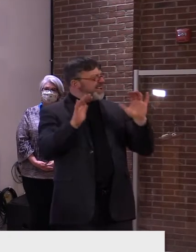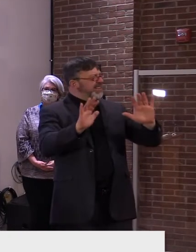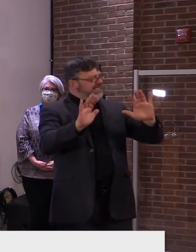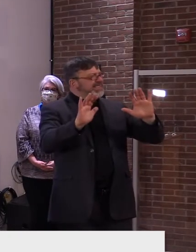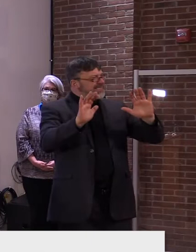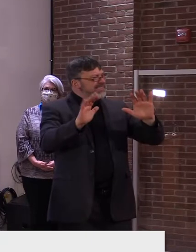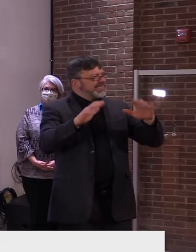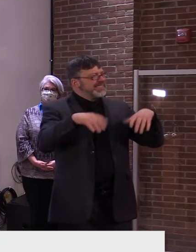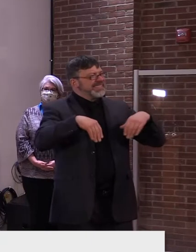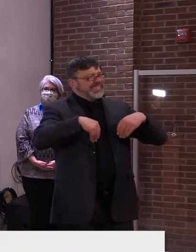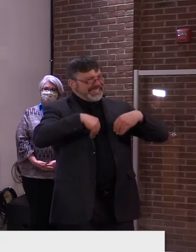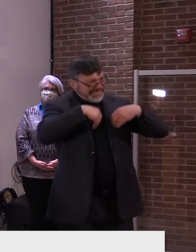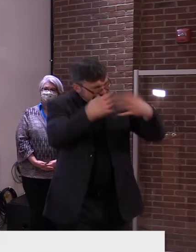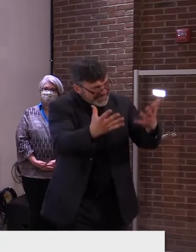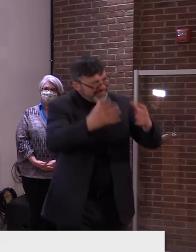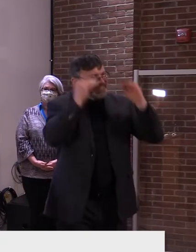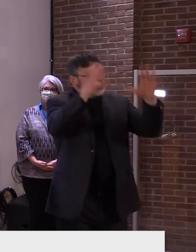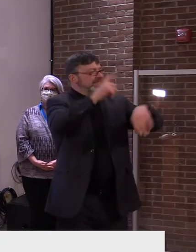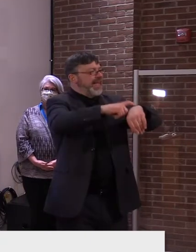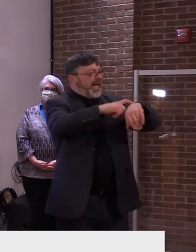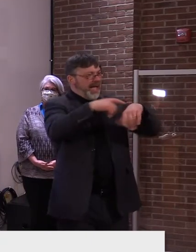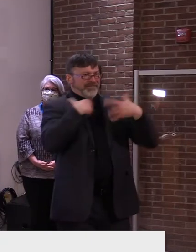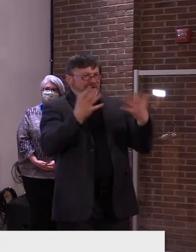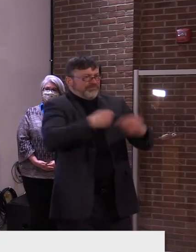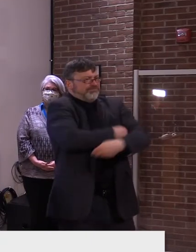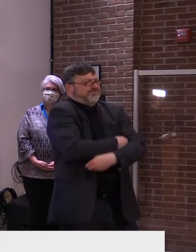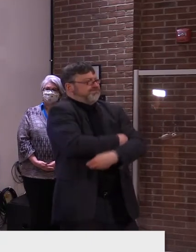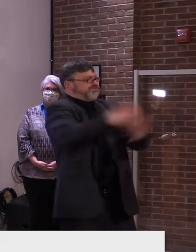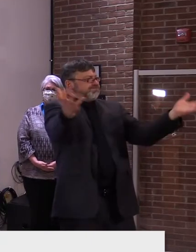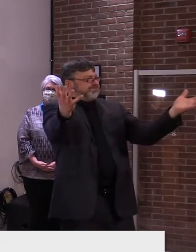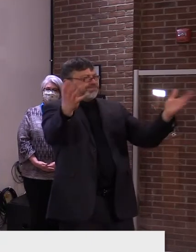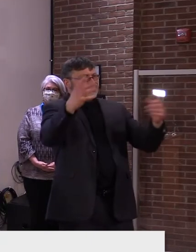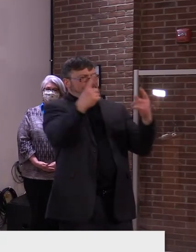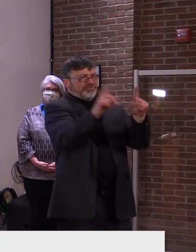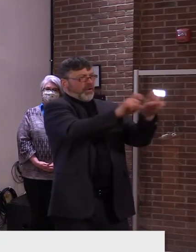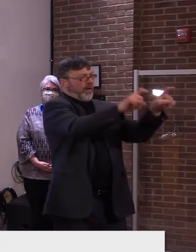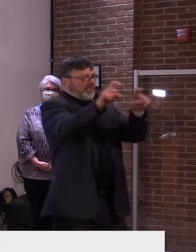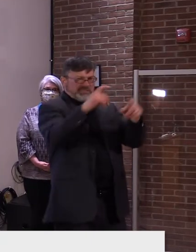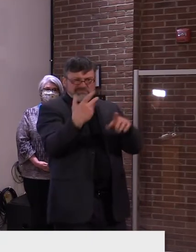willing to be vaccinated. So I'm looking forward to that.